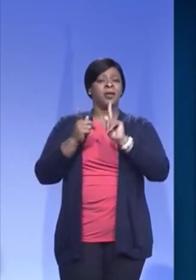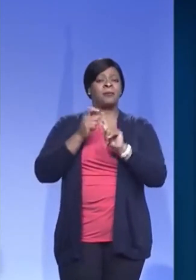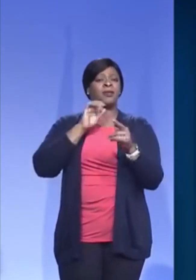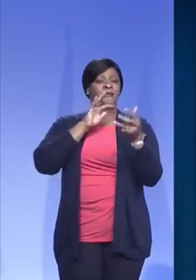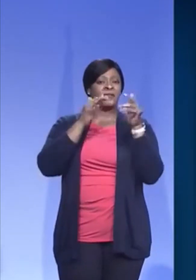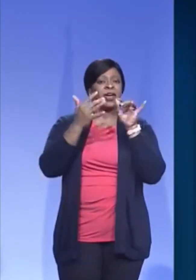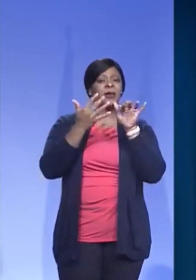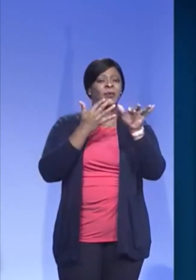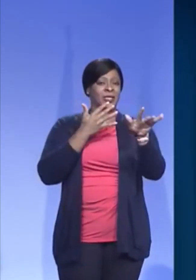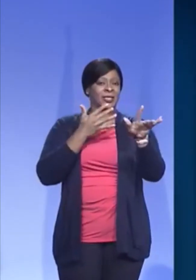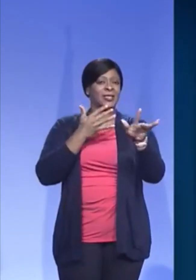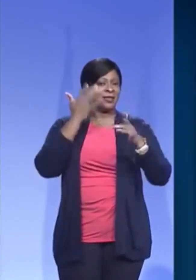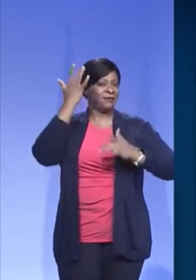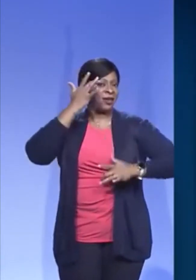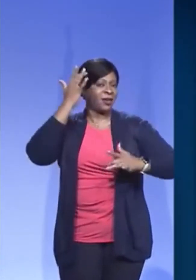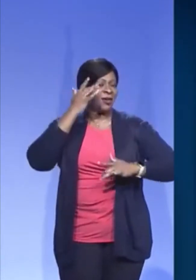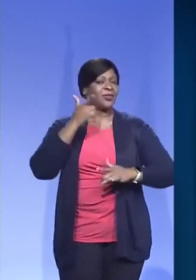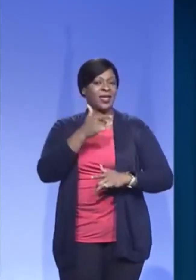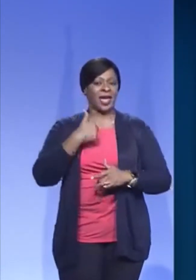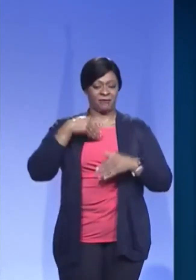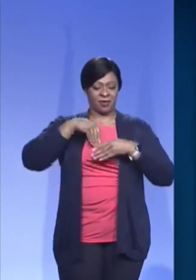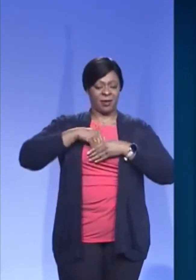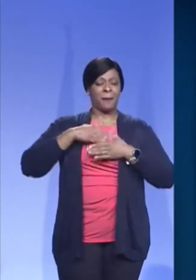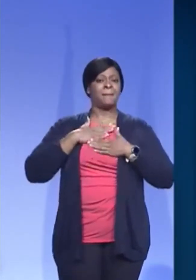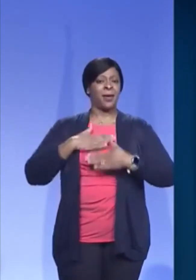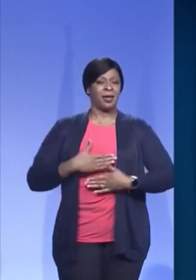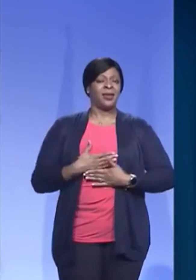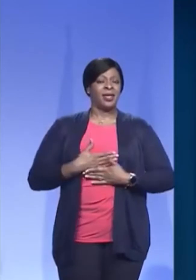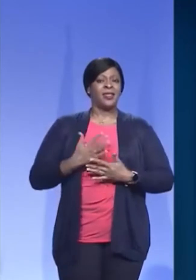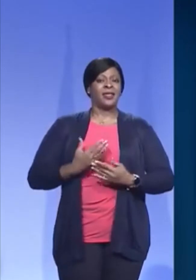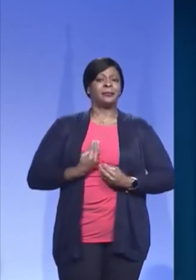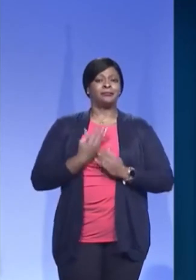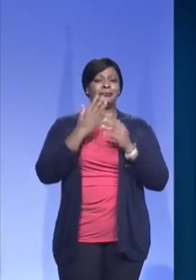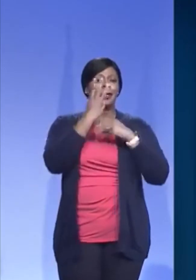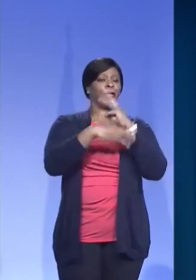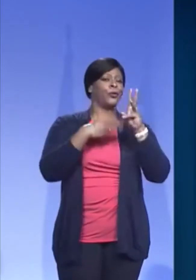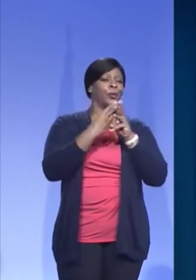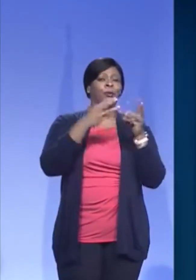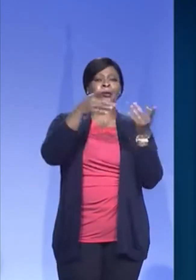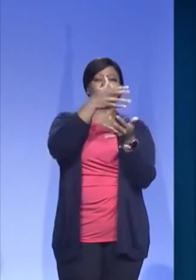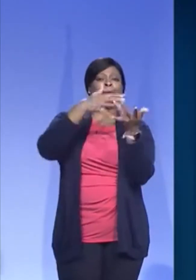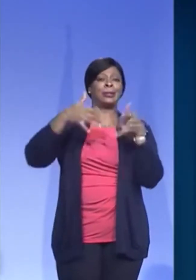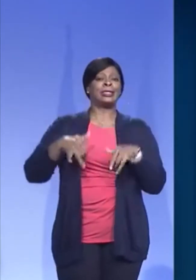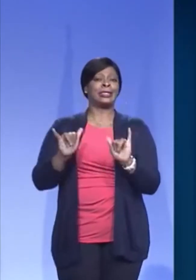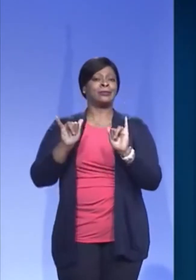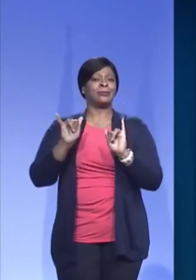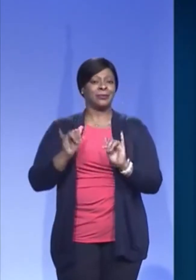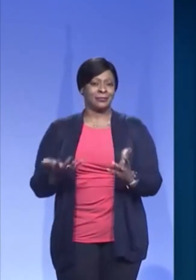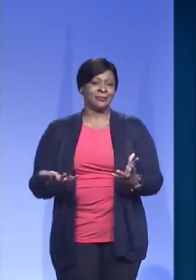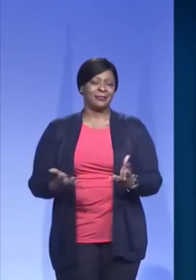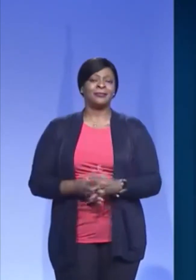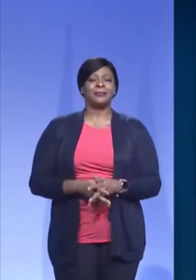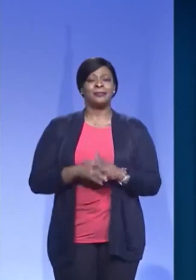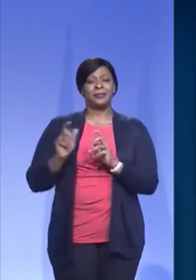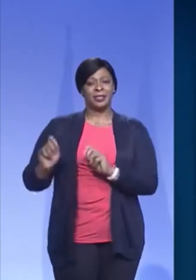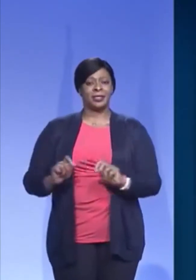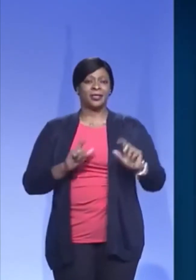coming into the virus that they have in their body, and yet they're out in the world engaged in activities. Next slide,